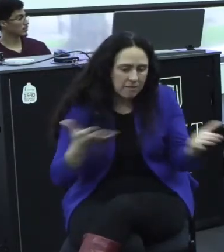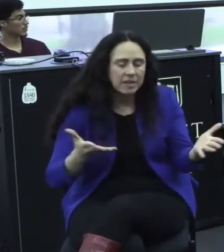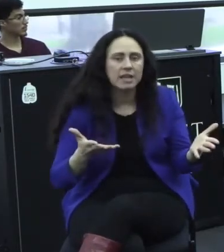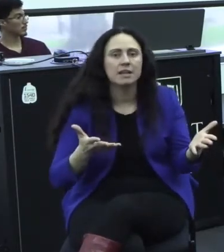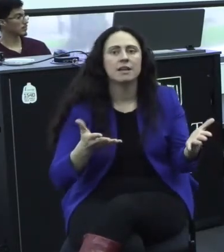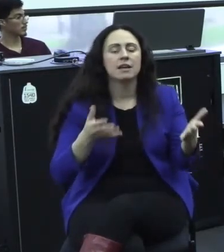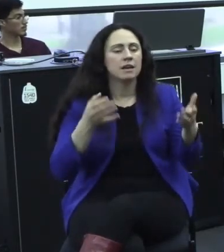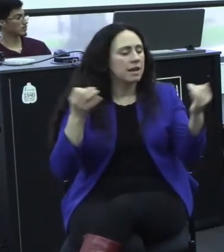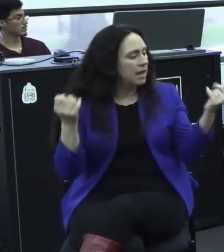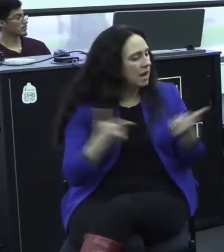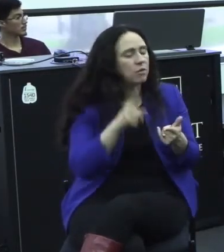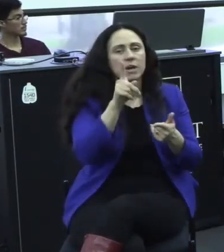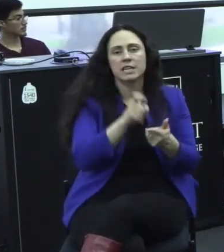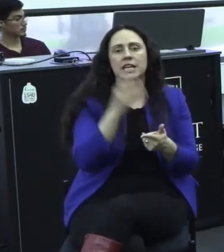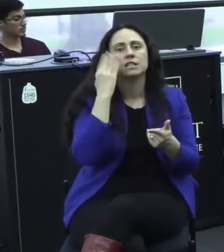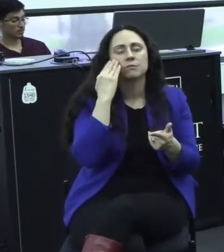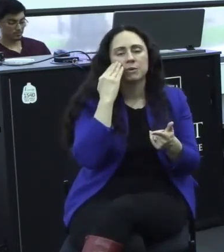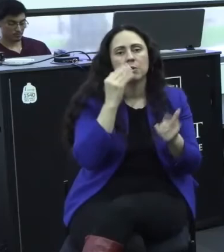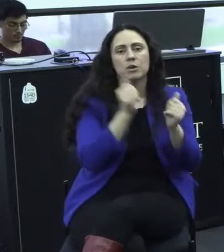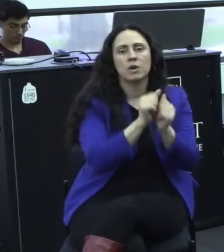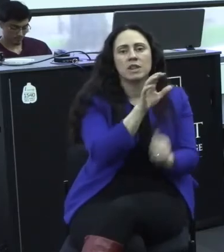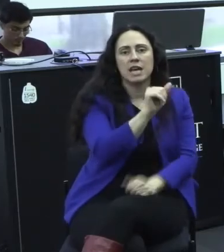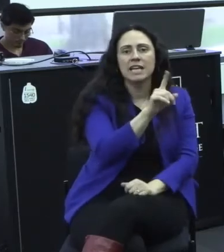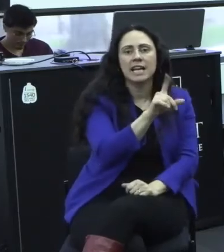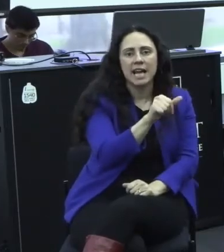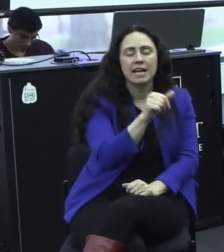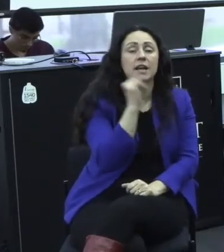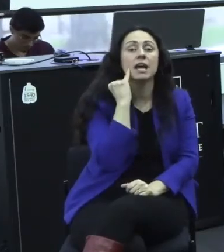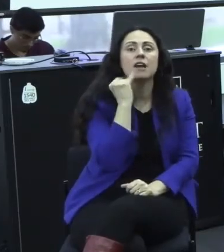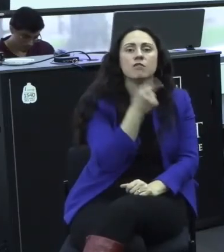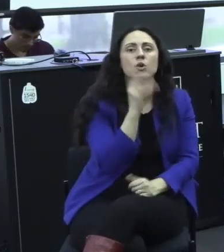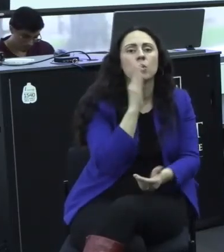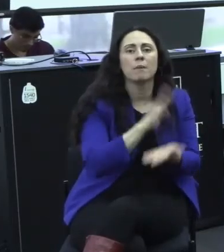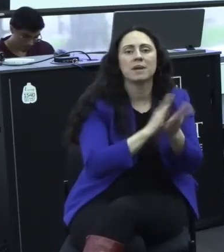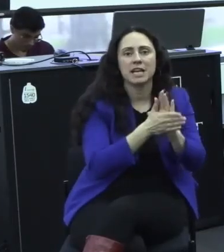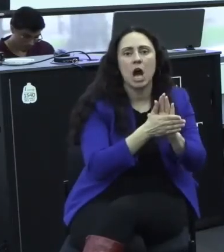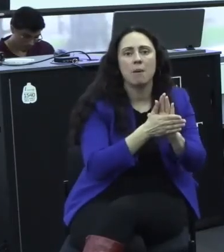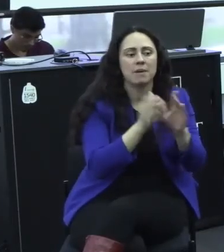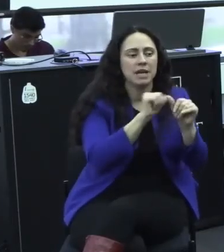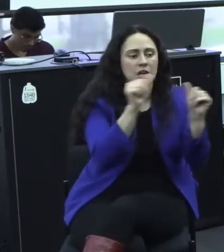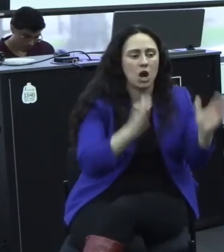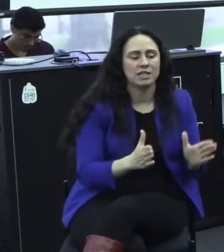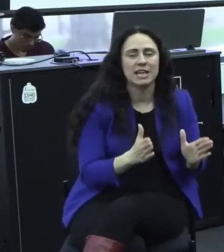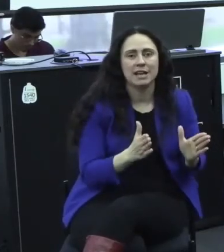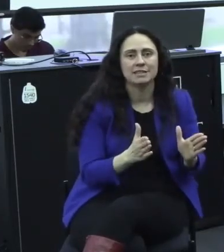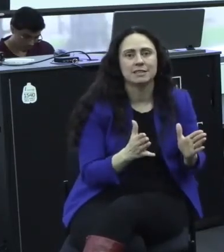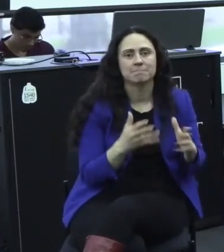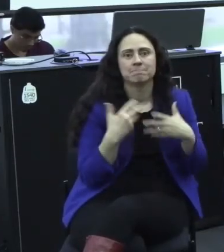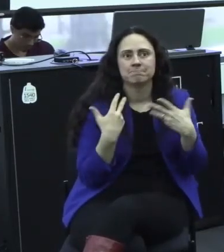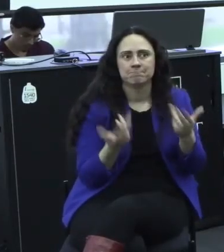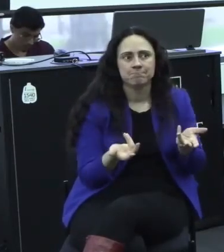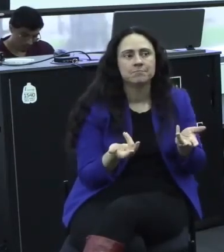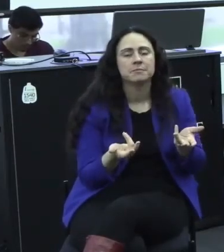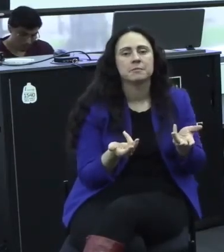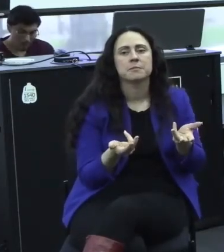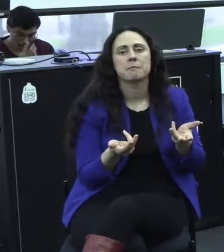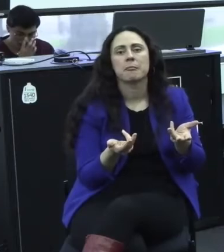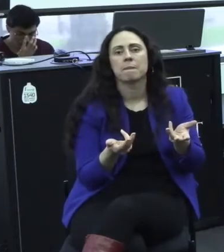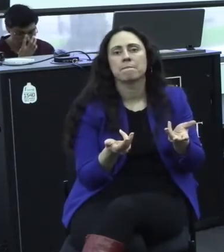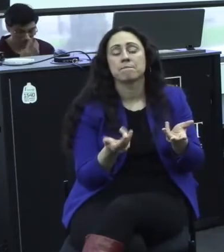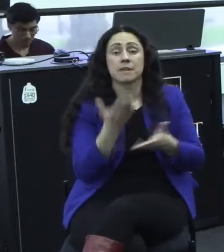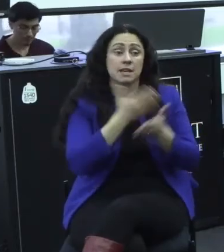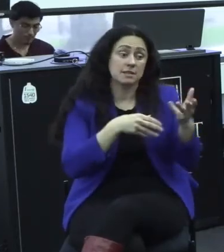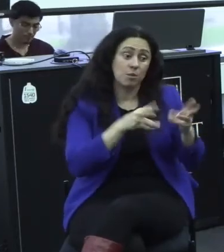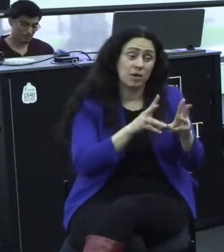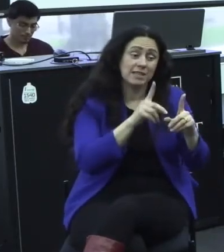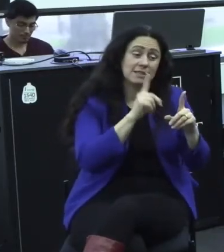with ADA if you're going to be a practicing architect, okay? In some ways,